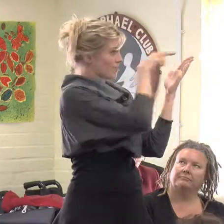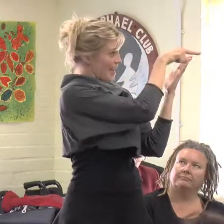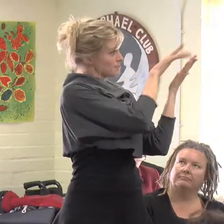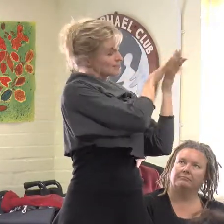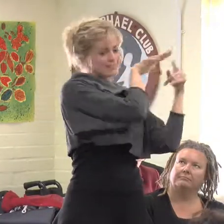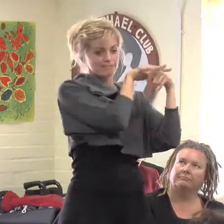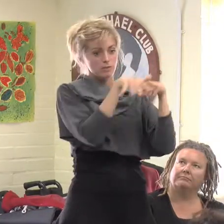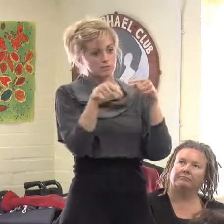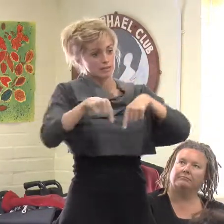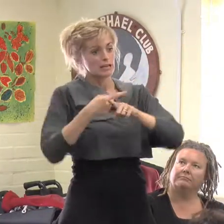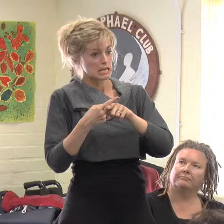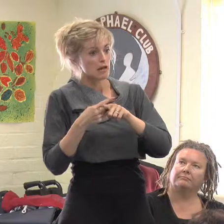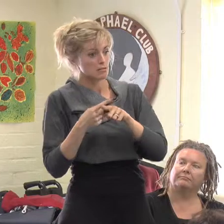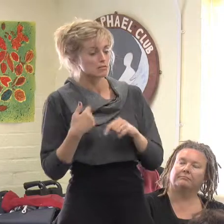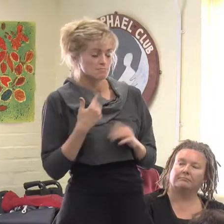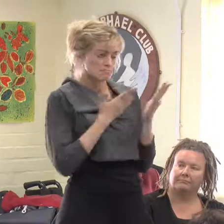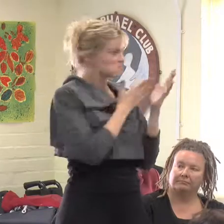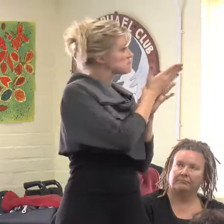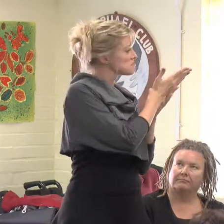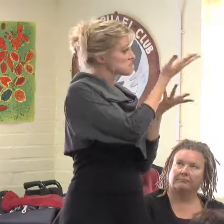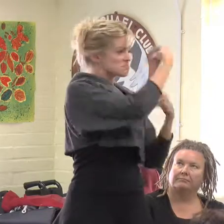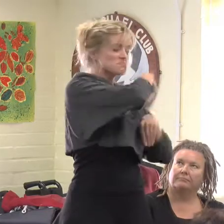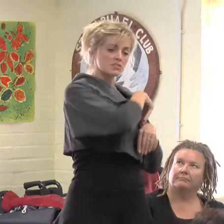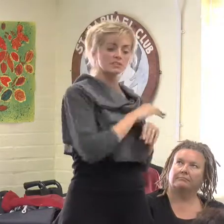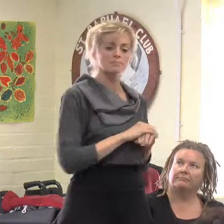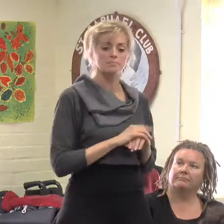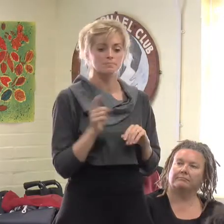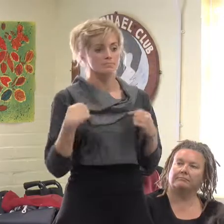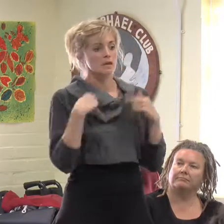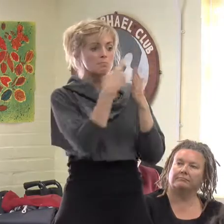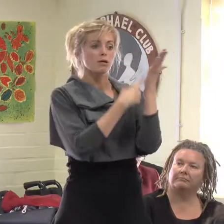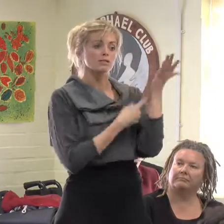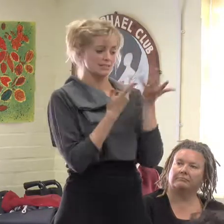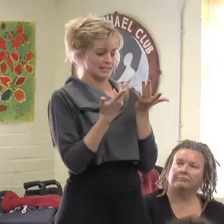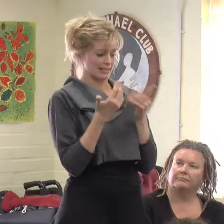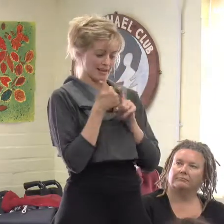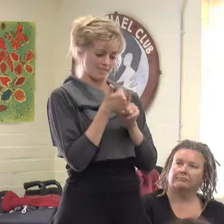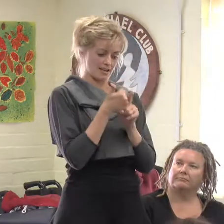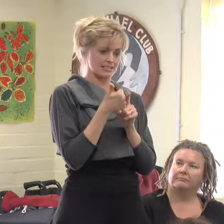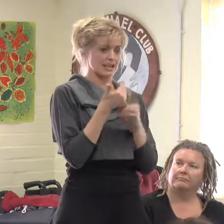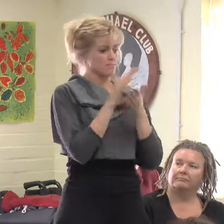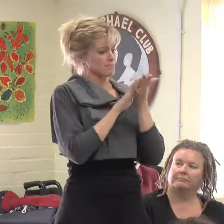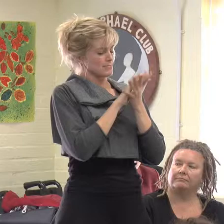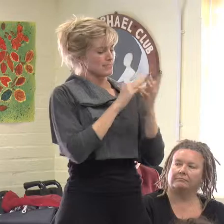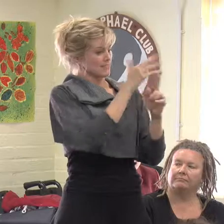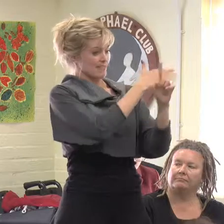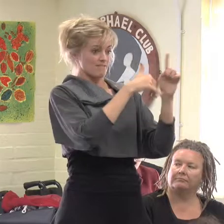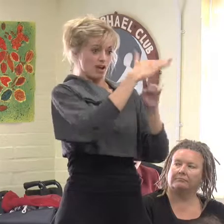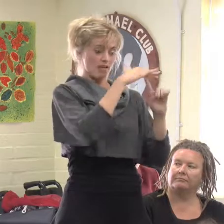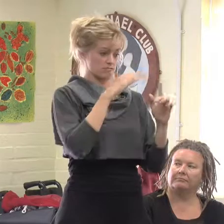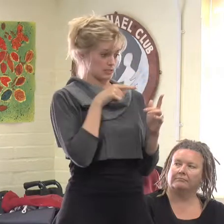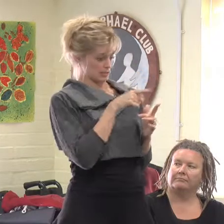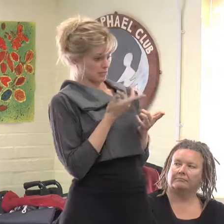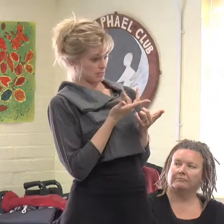that we do in Britain as well. I'm a policy advisor to set up an international court for the environment, so the environment is something that's